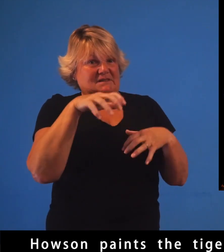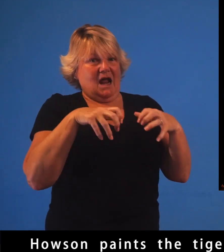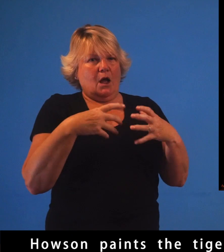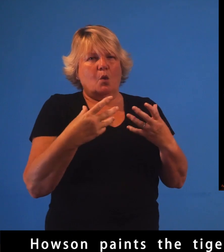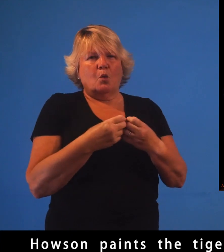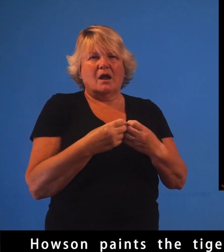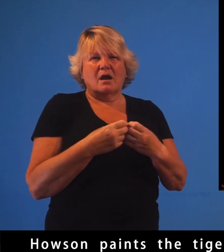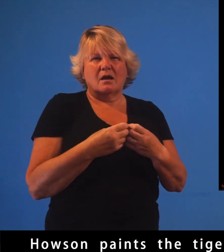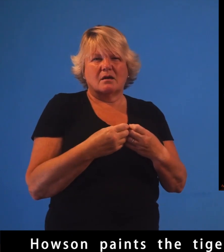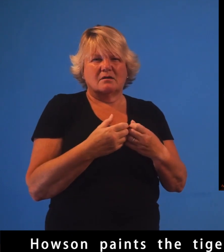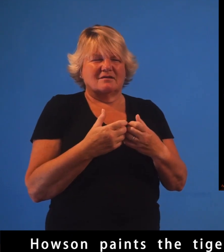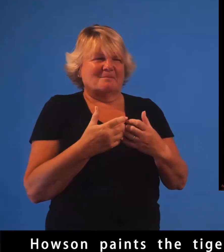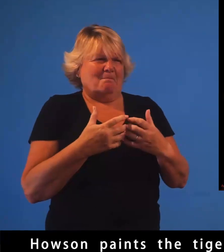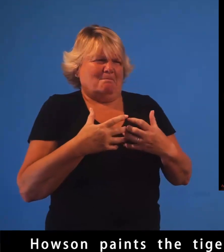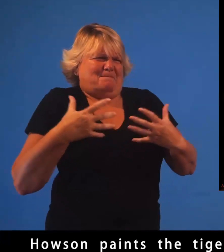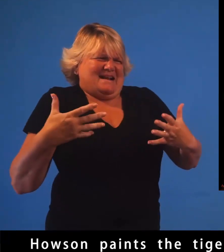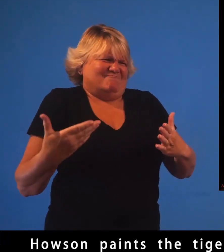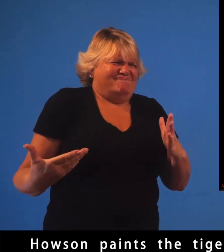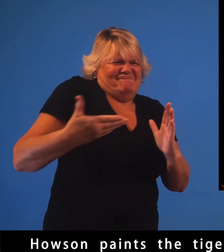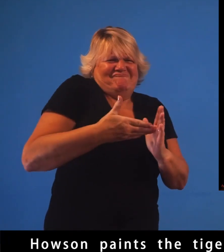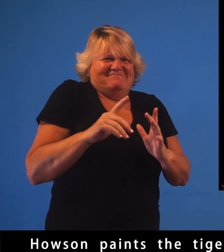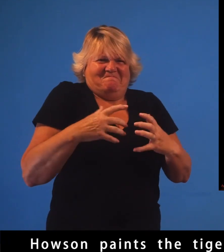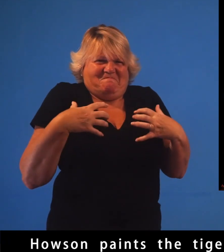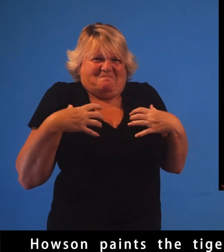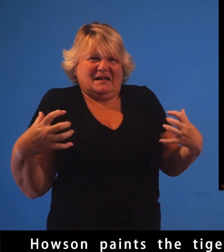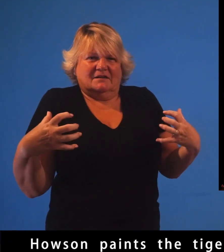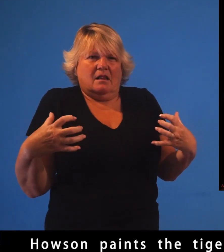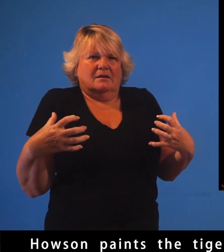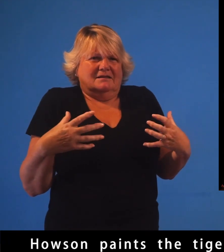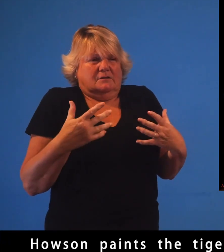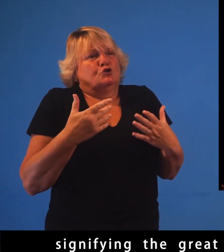Howson paints the tiger with exaggerated muscles,